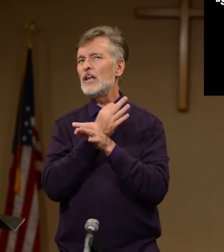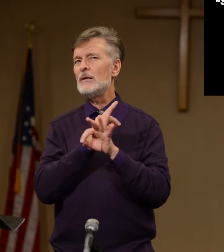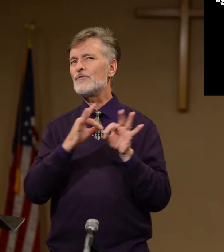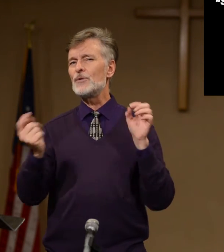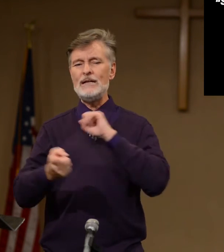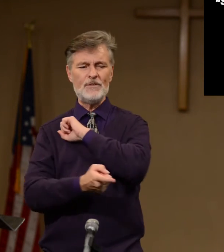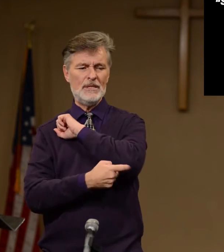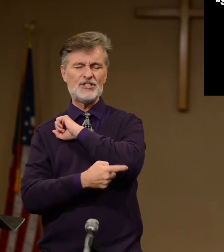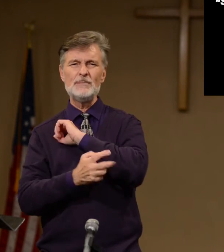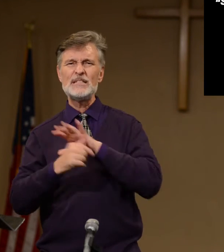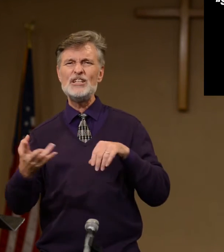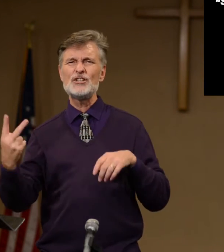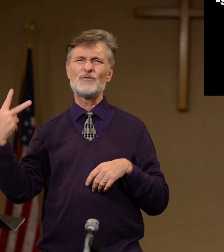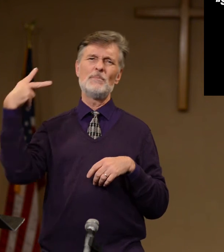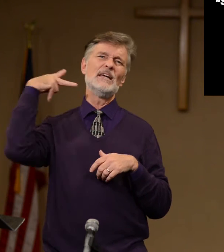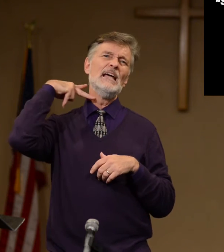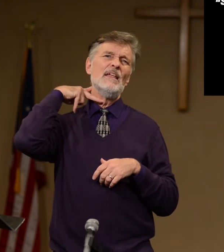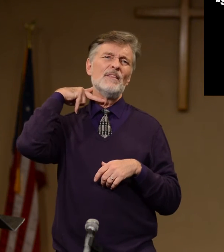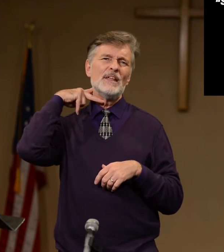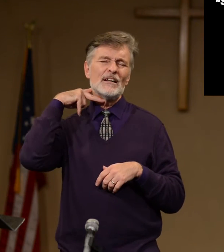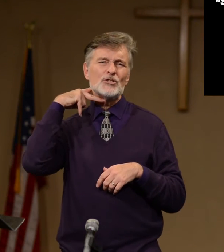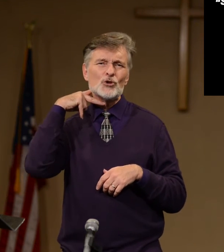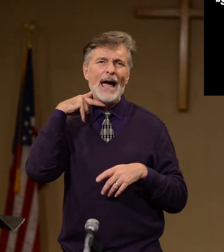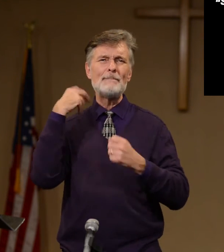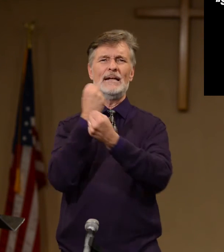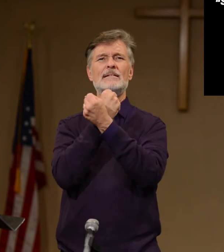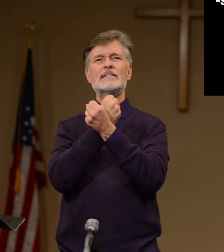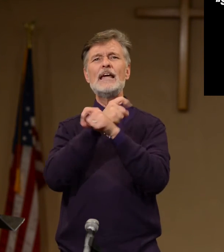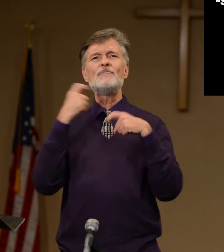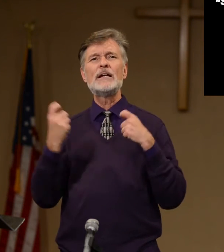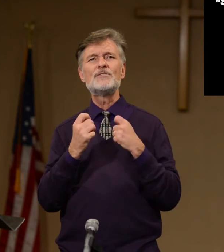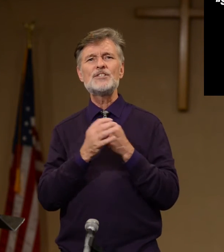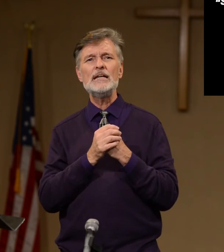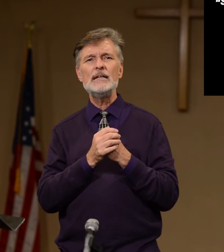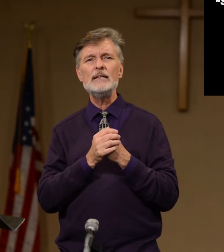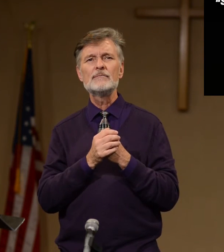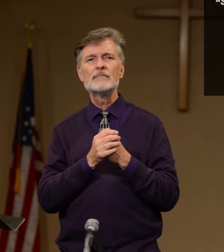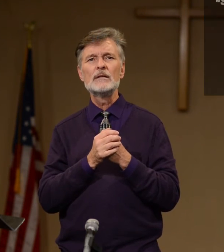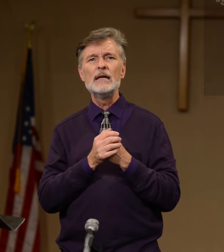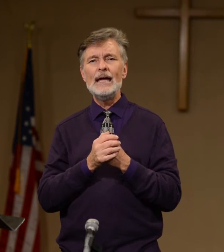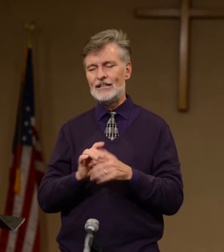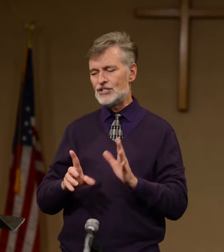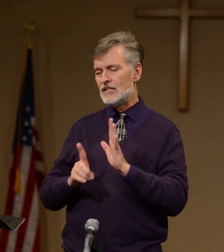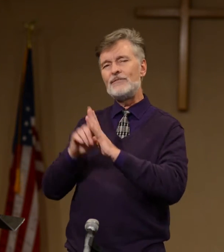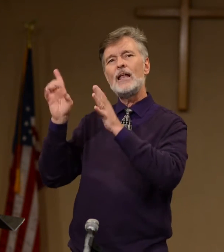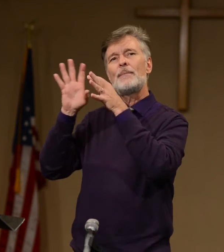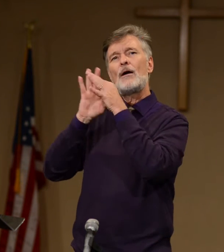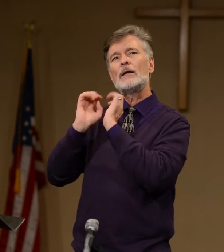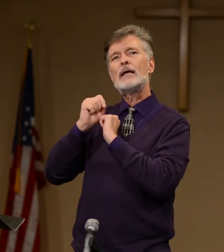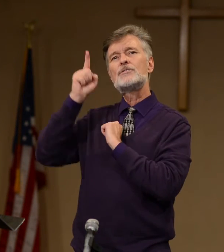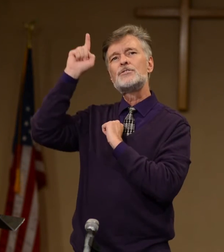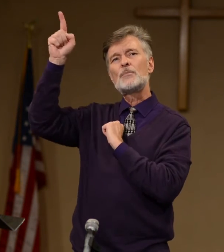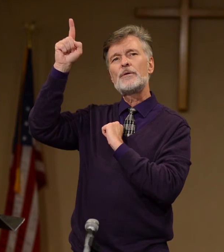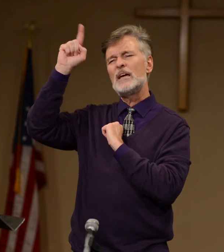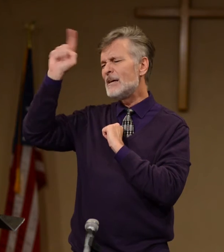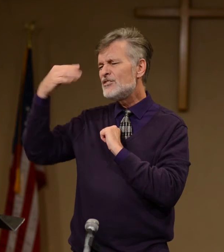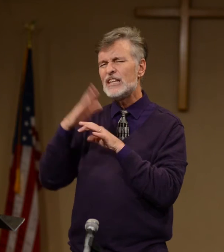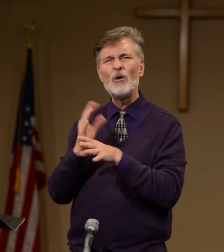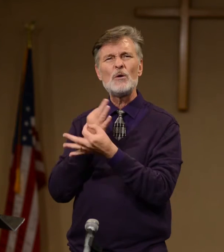to be free from this temptation, from the entrapment and enslavement of sin, is to develop that relationship with him. He's the only one that